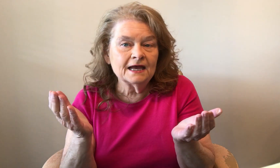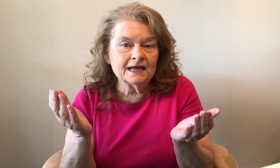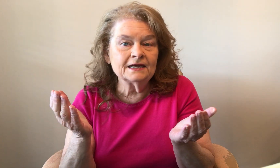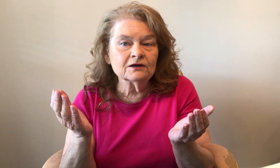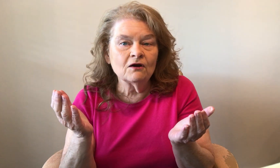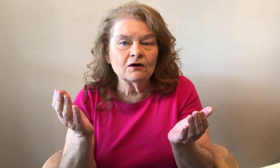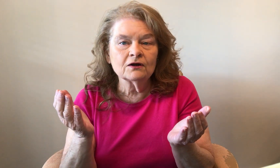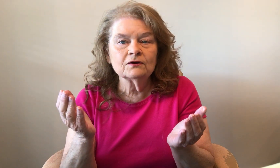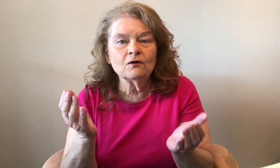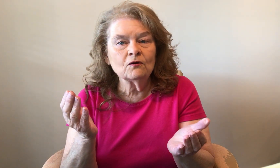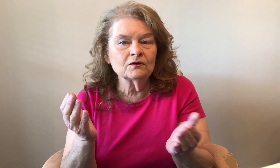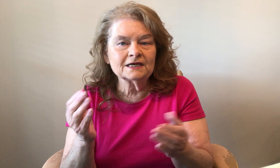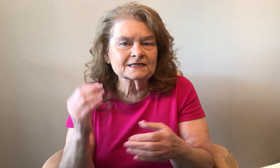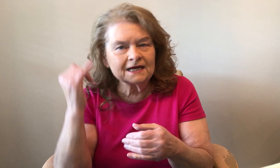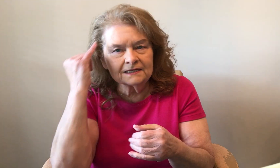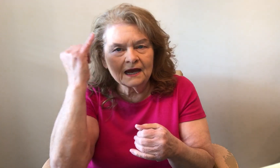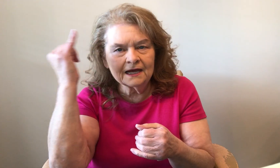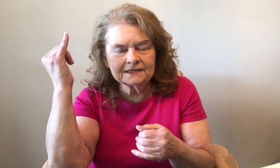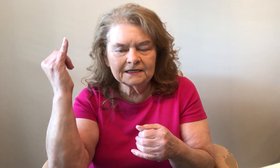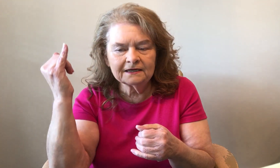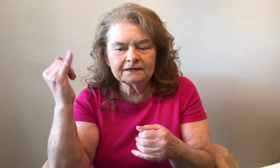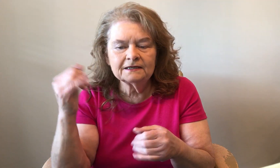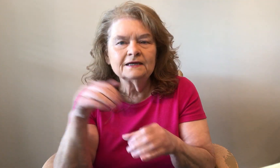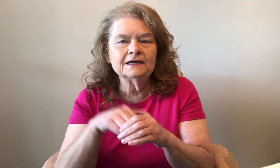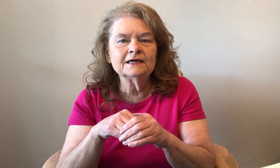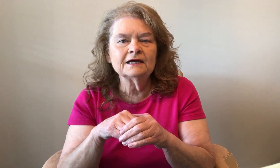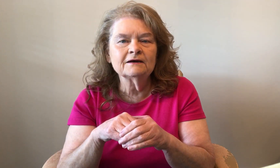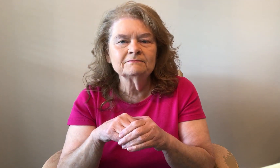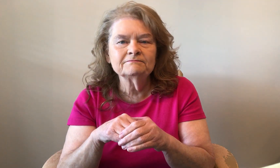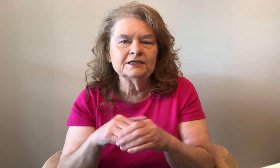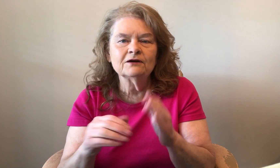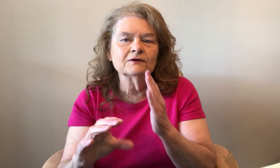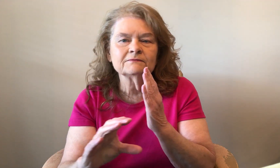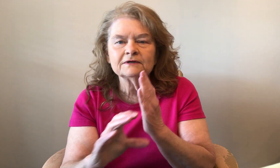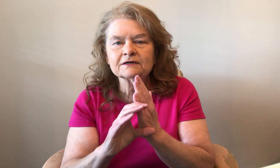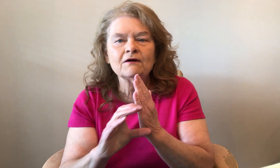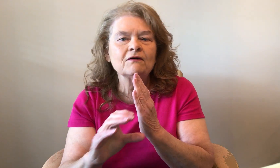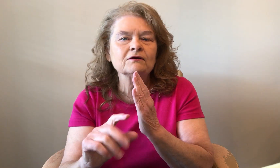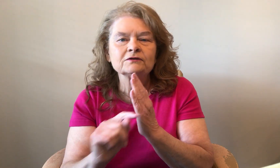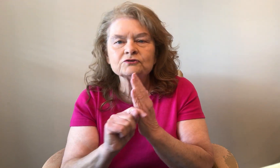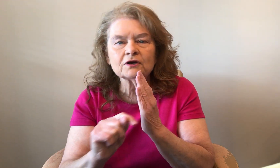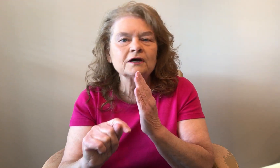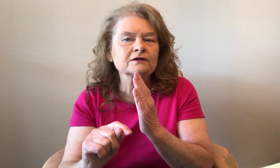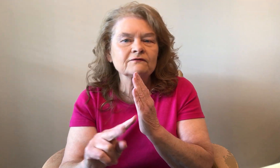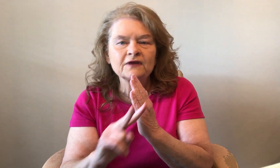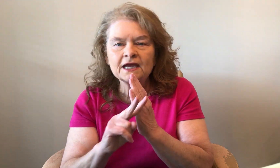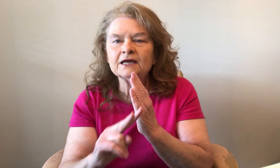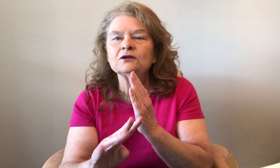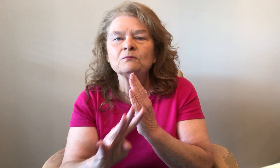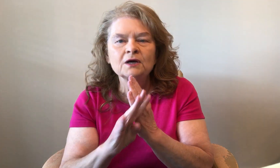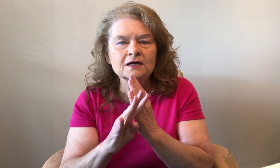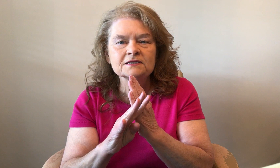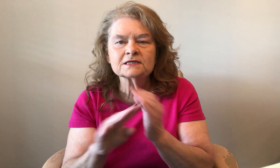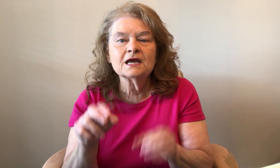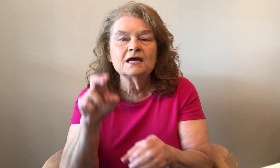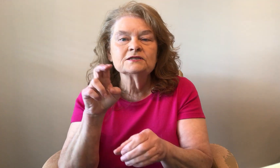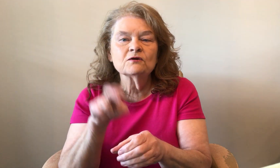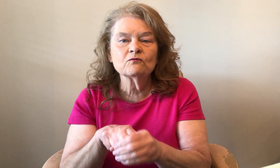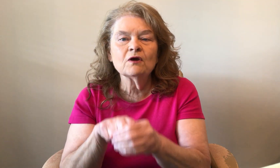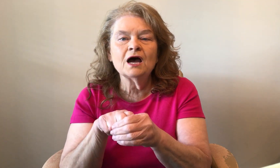in a car, or that's kind of the idea, in a, you know, a car or truck or van or bus. So